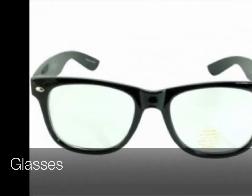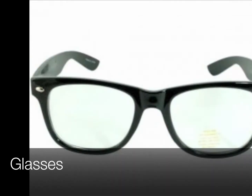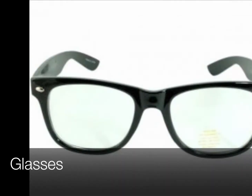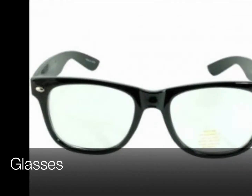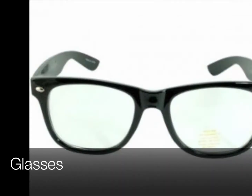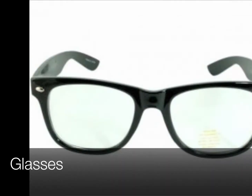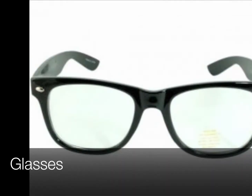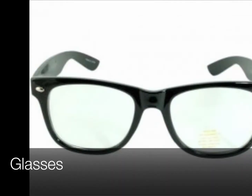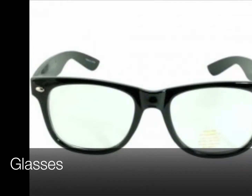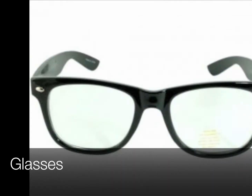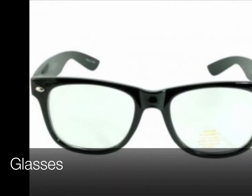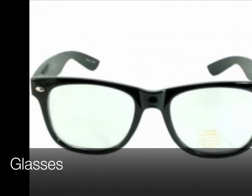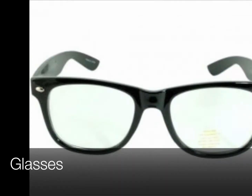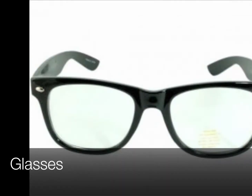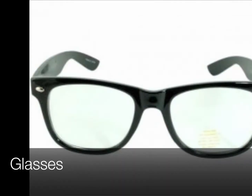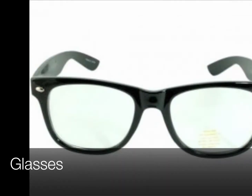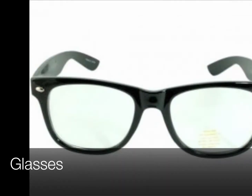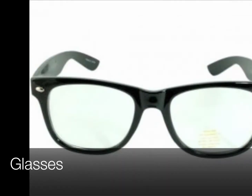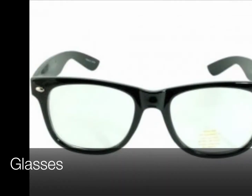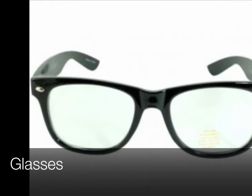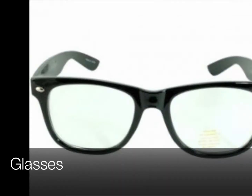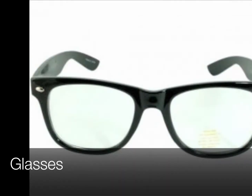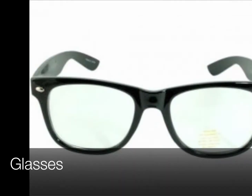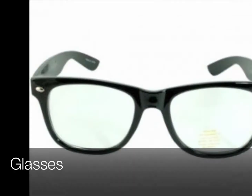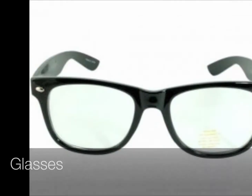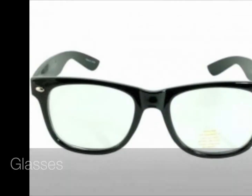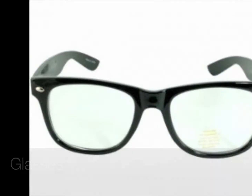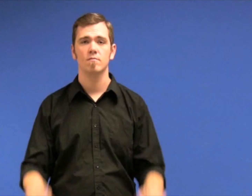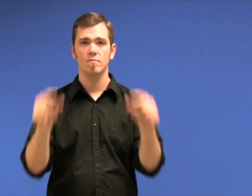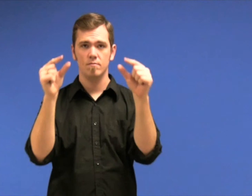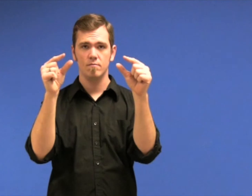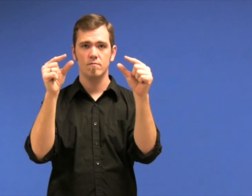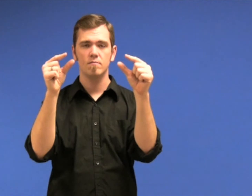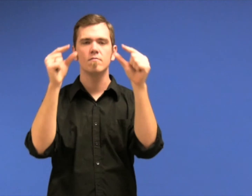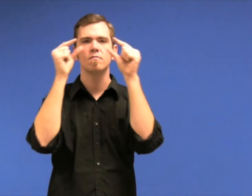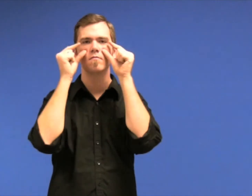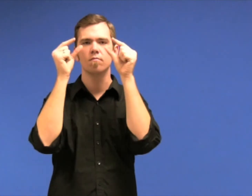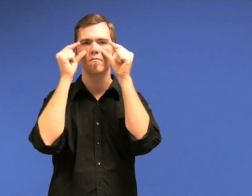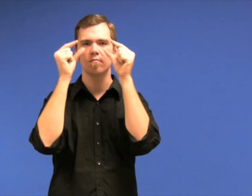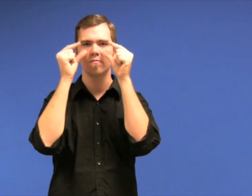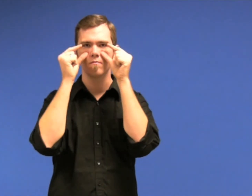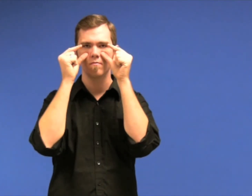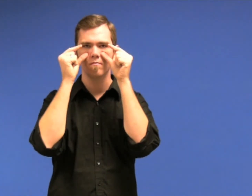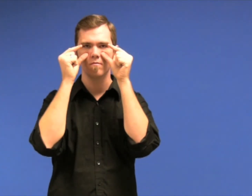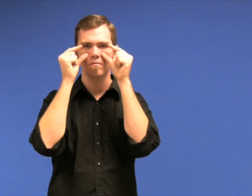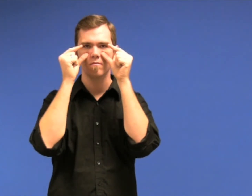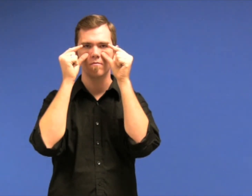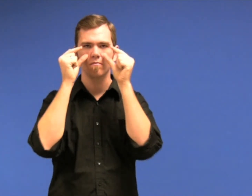All right, the sign for glasses. Now this is the noun glasses. Is glasses. It's just a